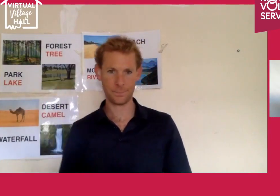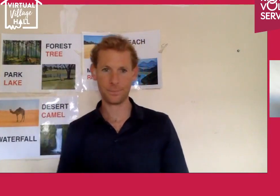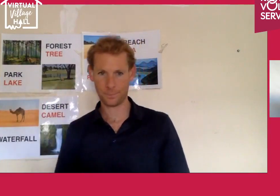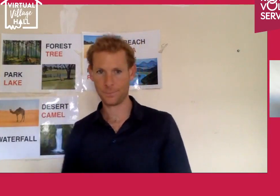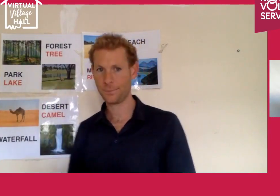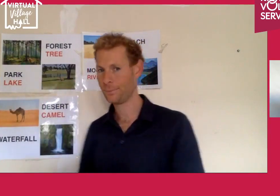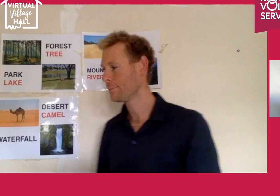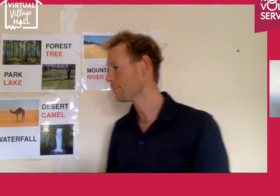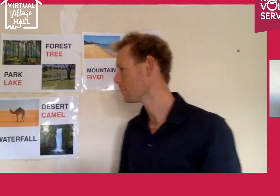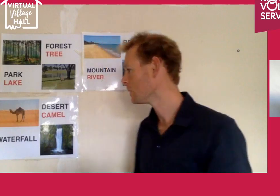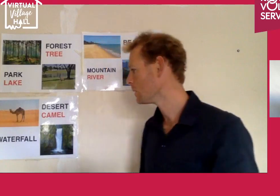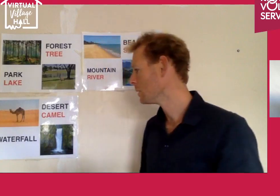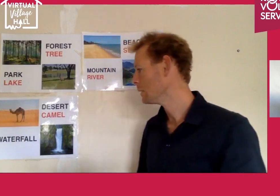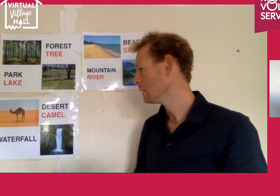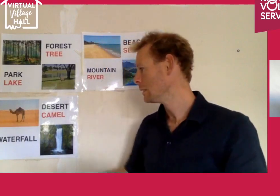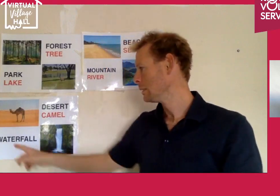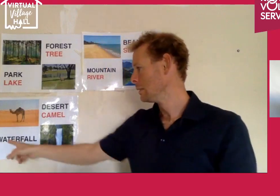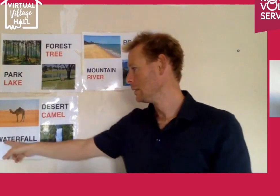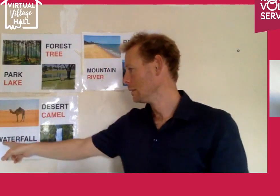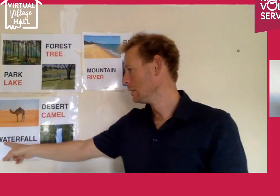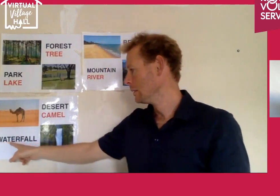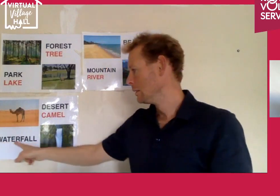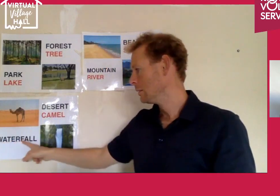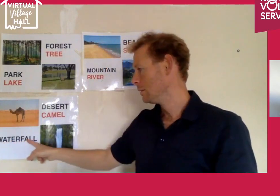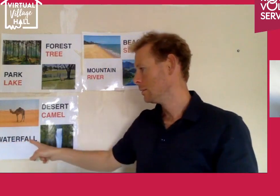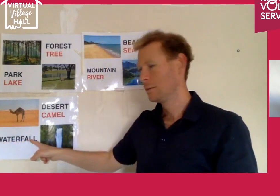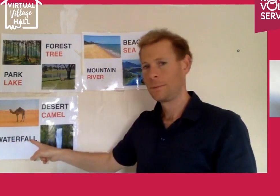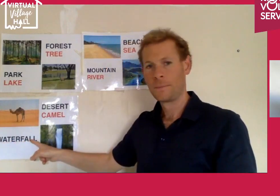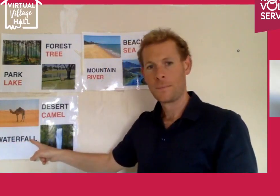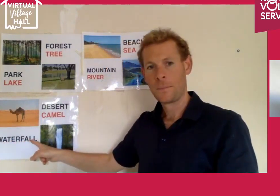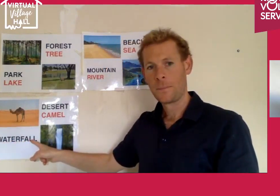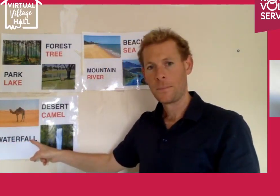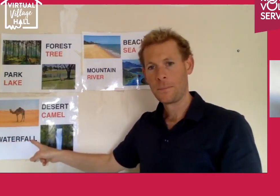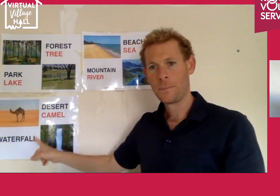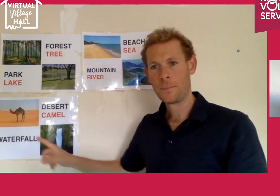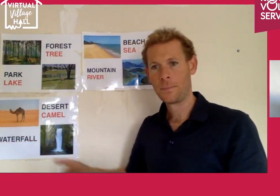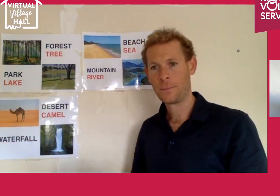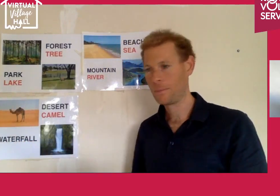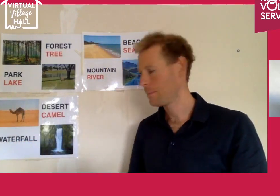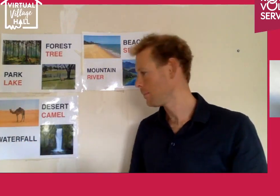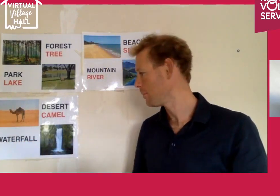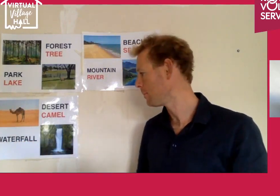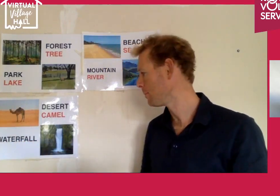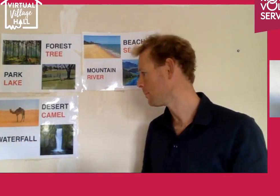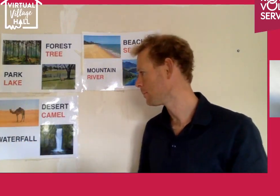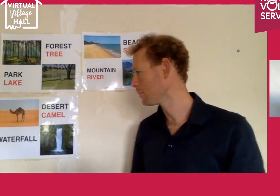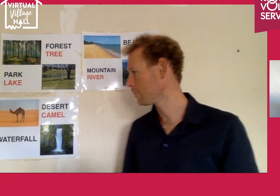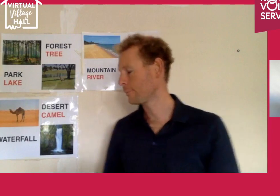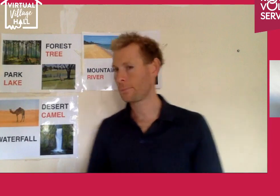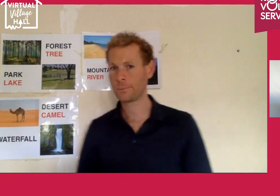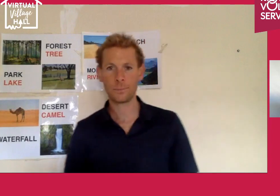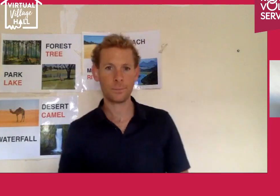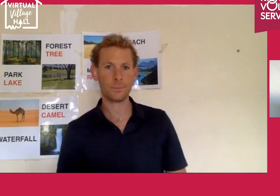Camel. And you would mouth it as you were doing the two humps. Waterfall.